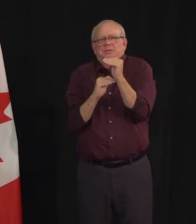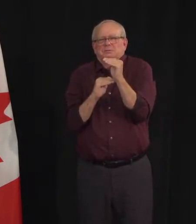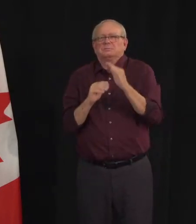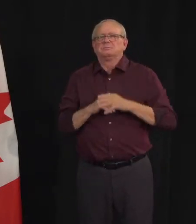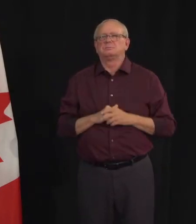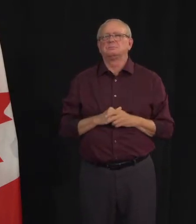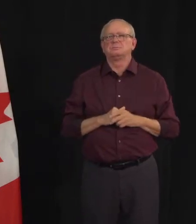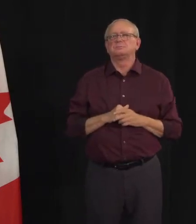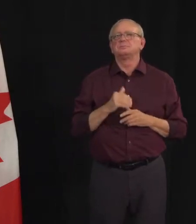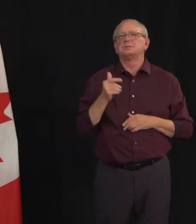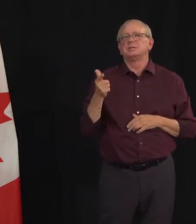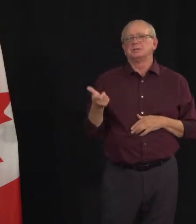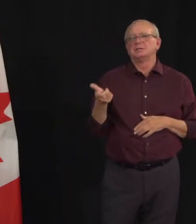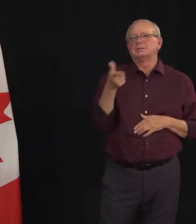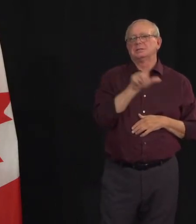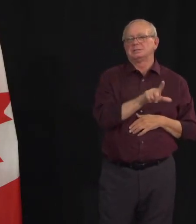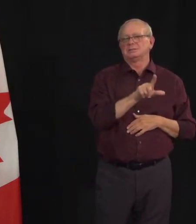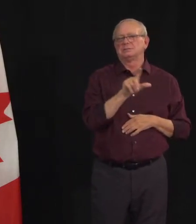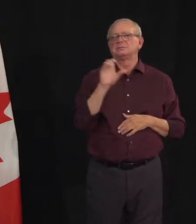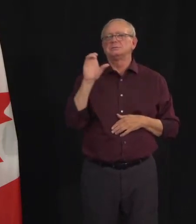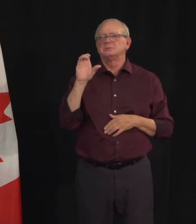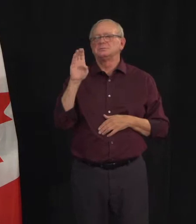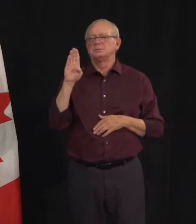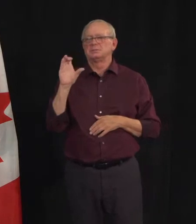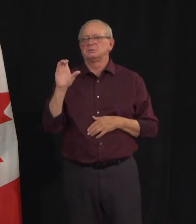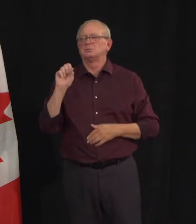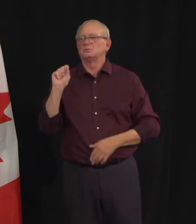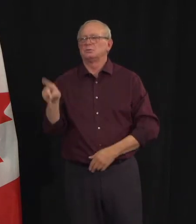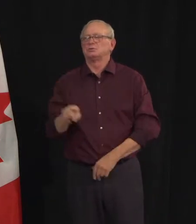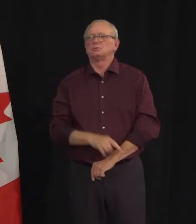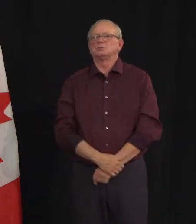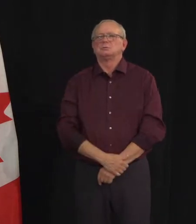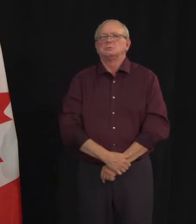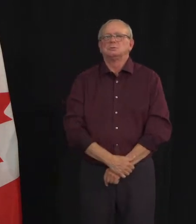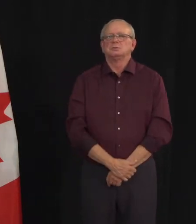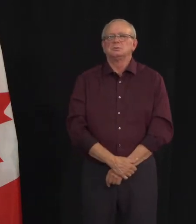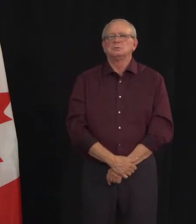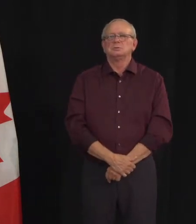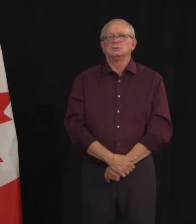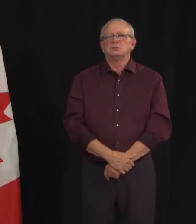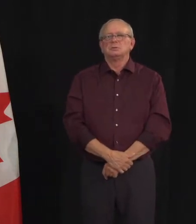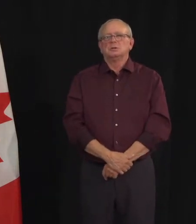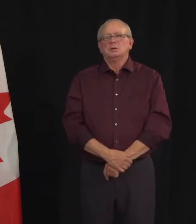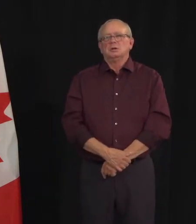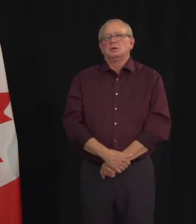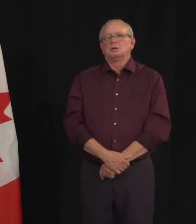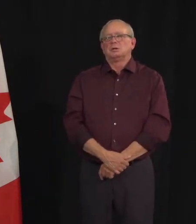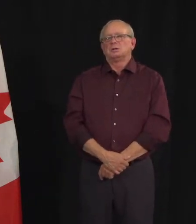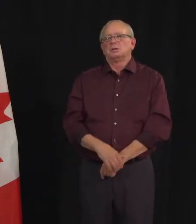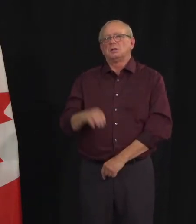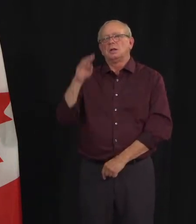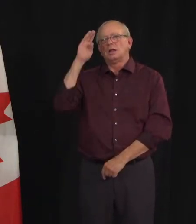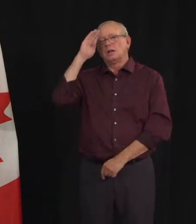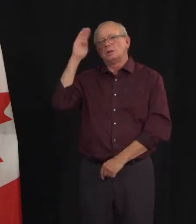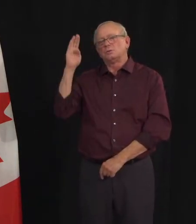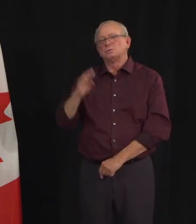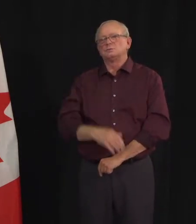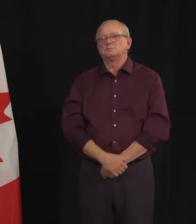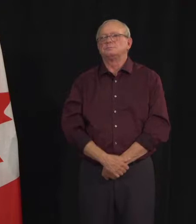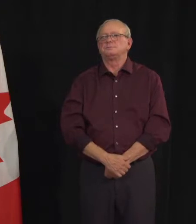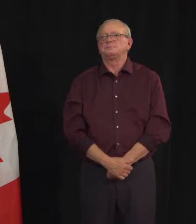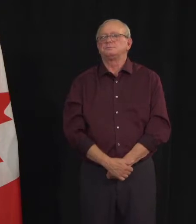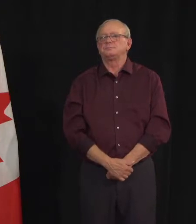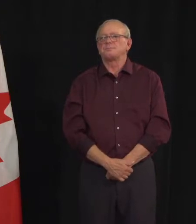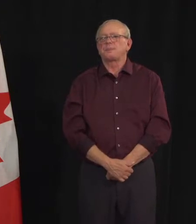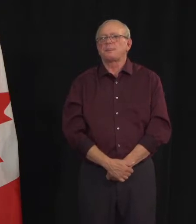Next is Shannon Scott with CBC. Go ahead, Shannon. Oh, hi, Dr. Hinshaw. We'd like to ask some questions about the